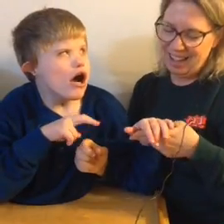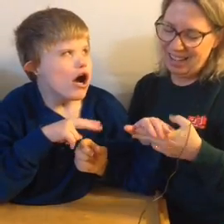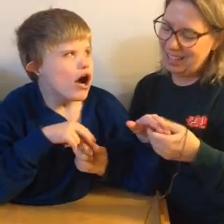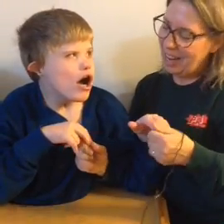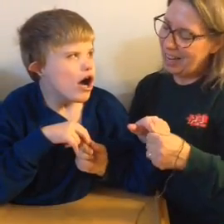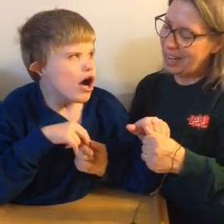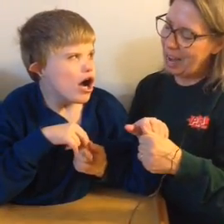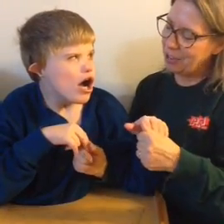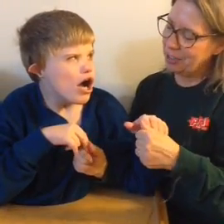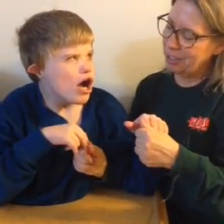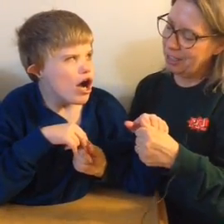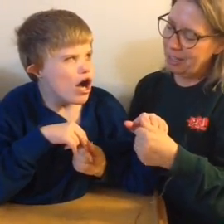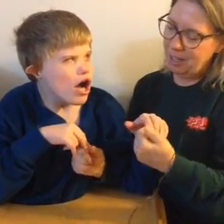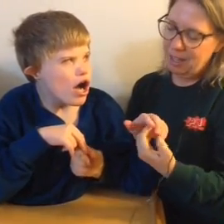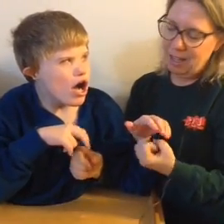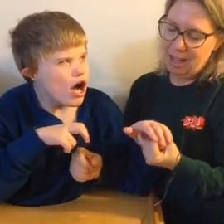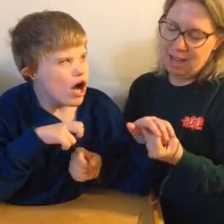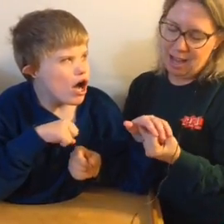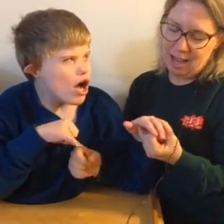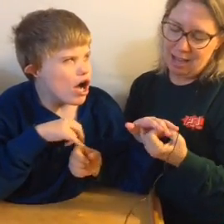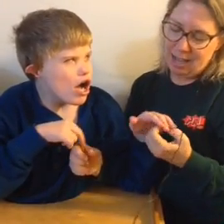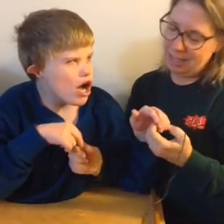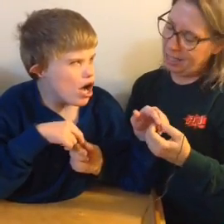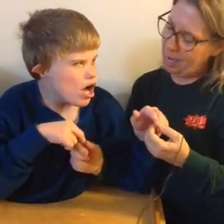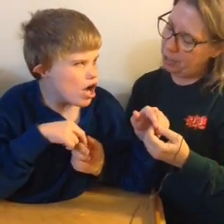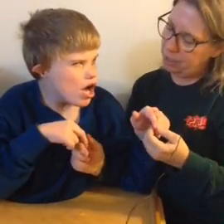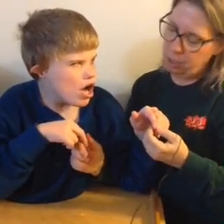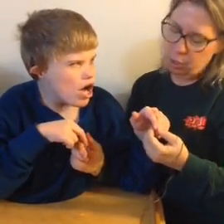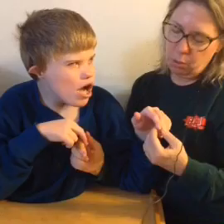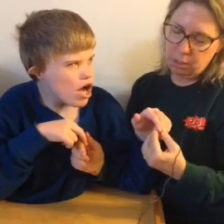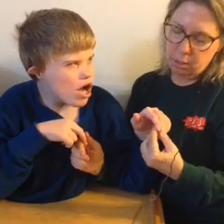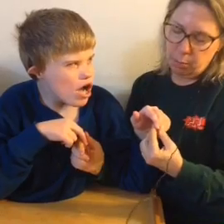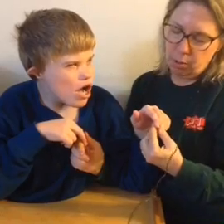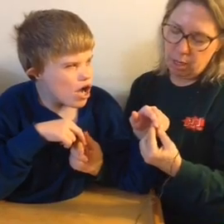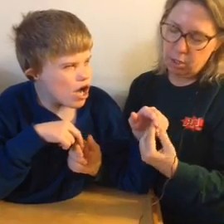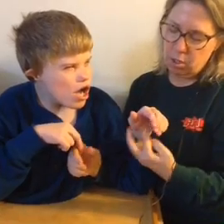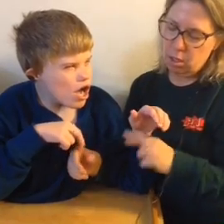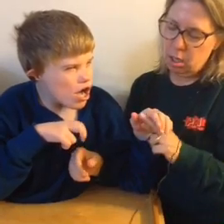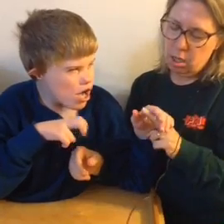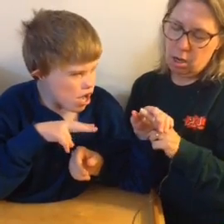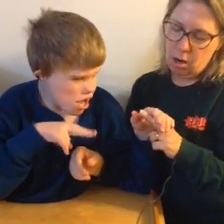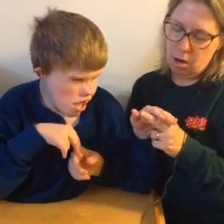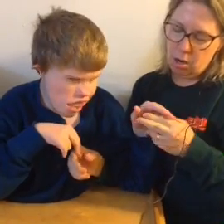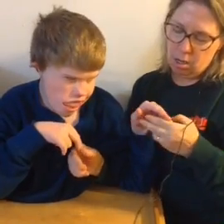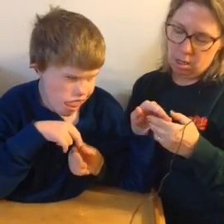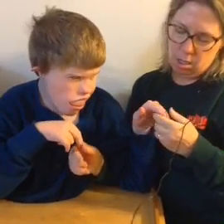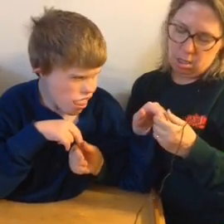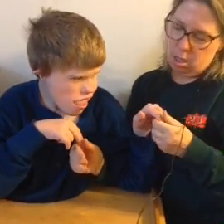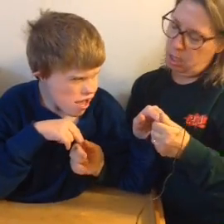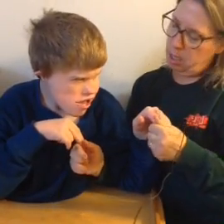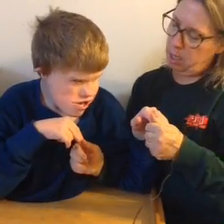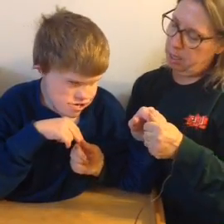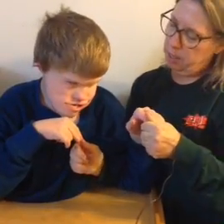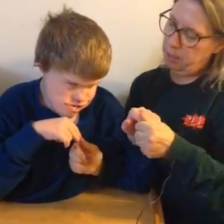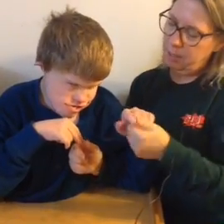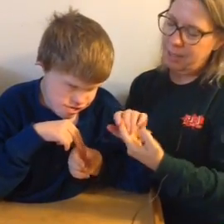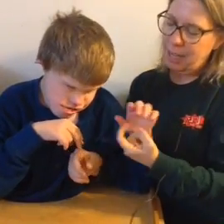H. He actually, I think he actually enjoys the pressure or the